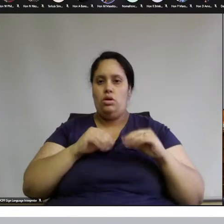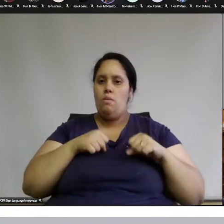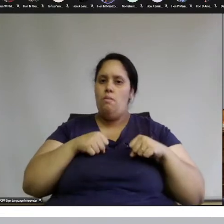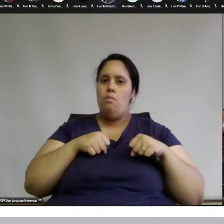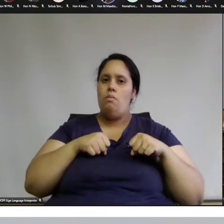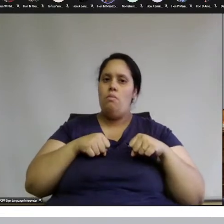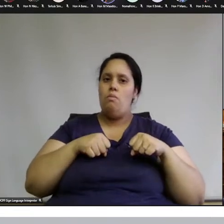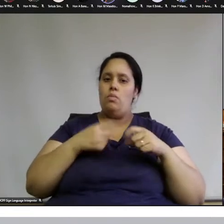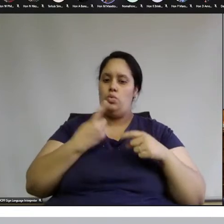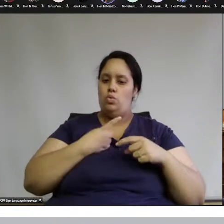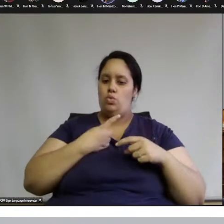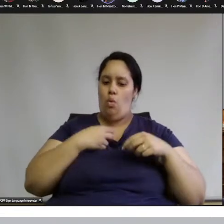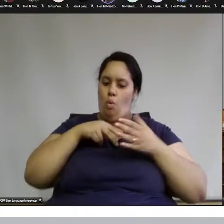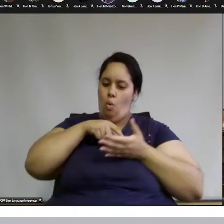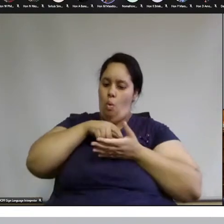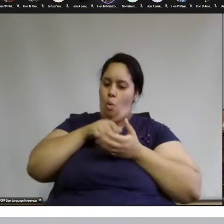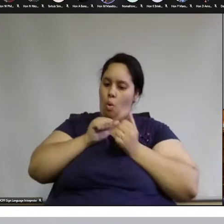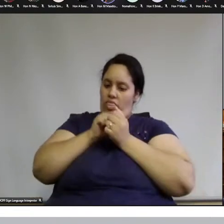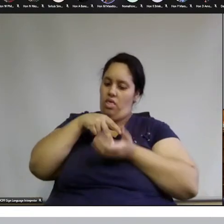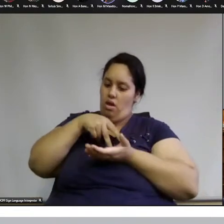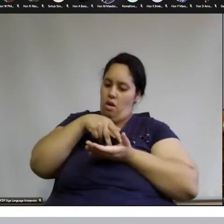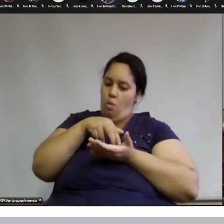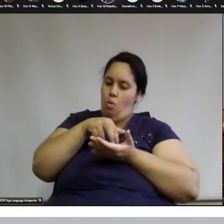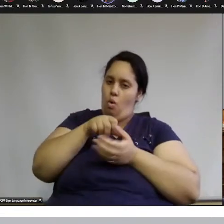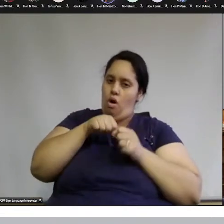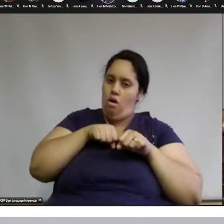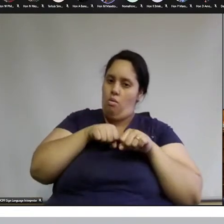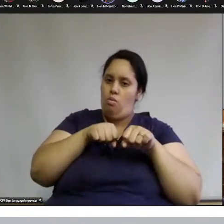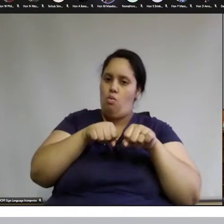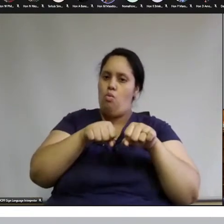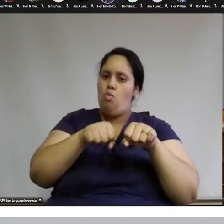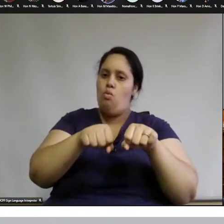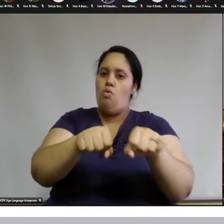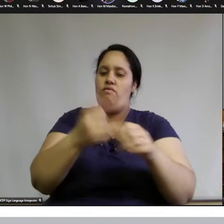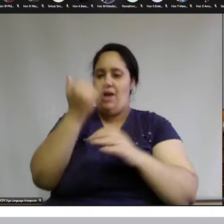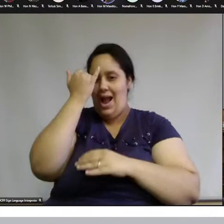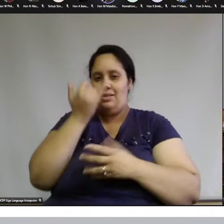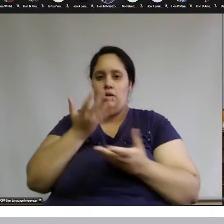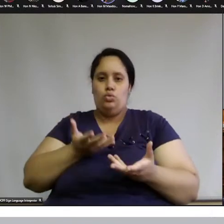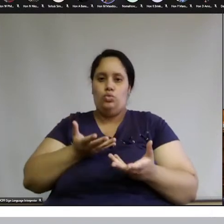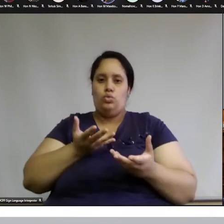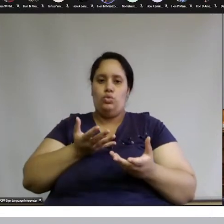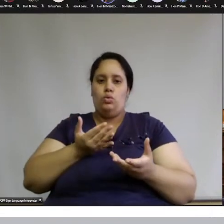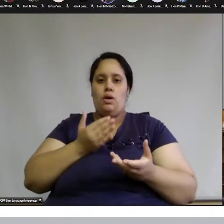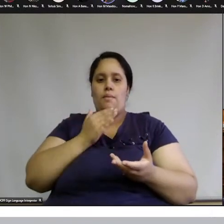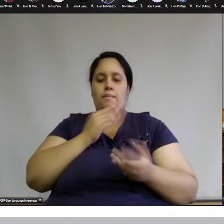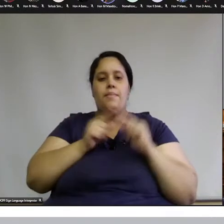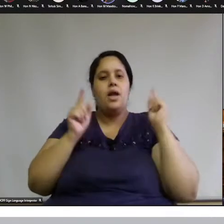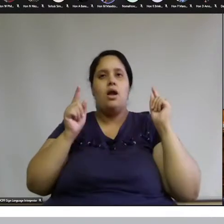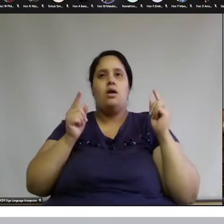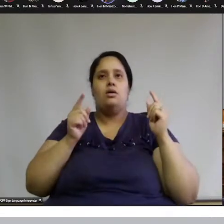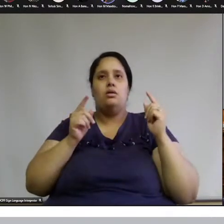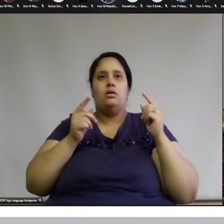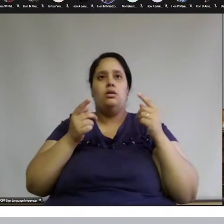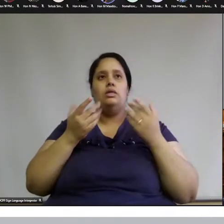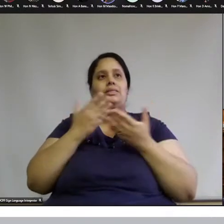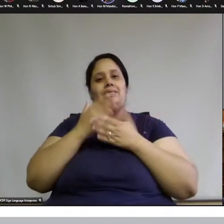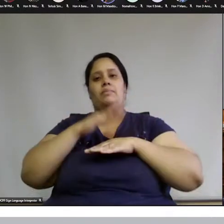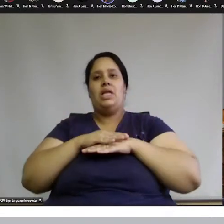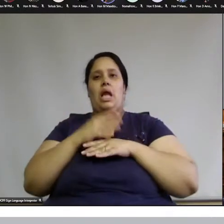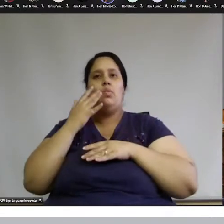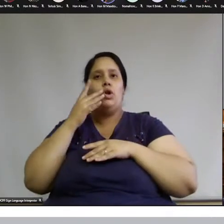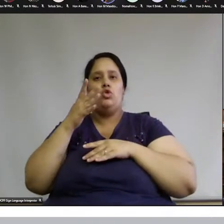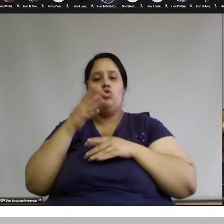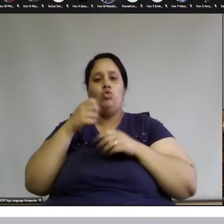forward with you. And that is the idea. But sometimes you'll find you get a trolley, you push